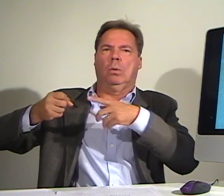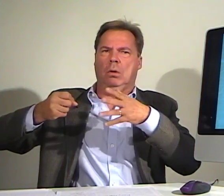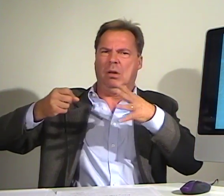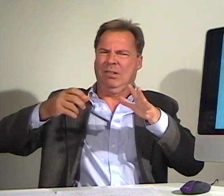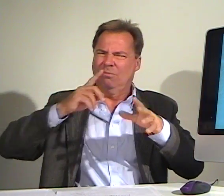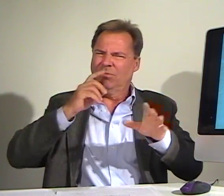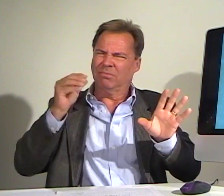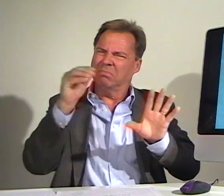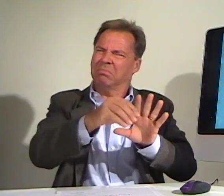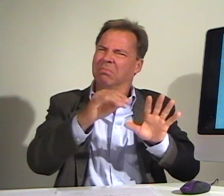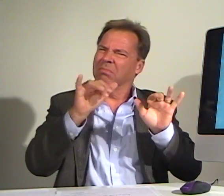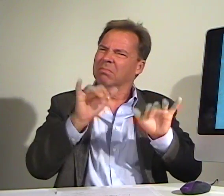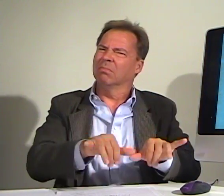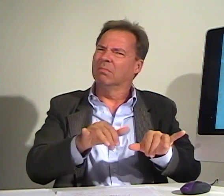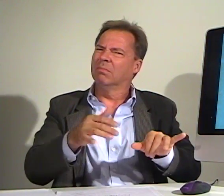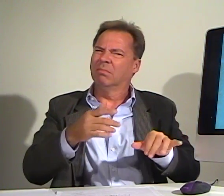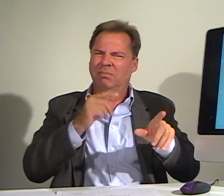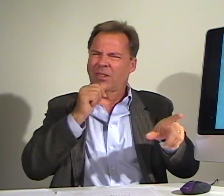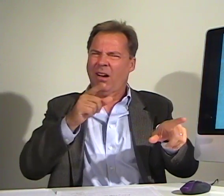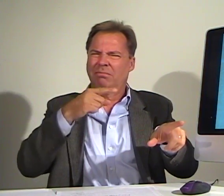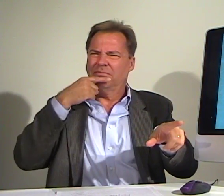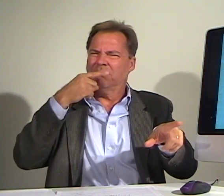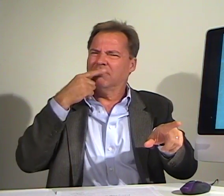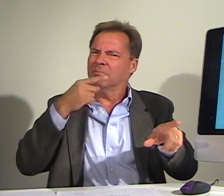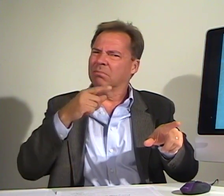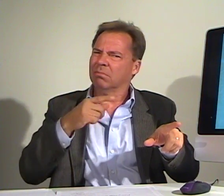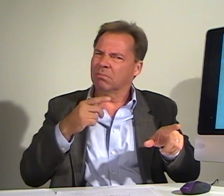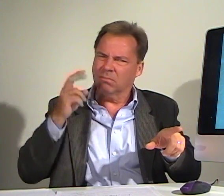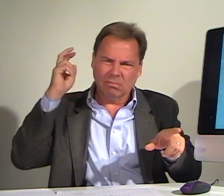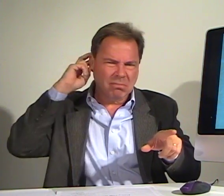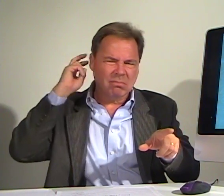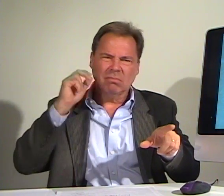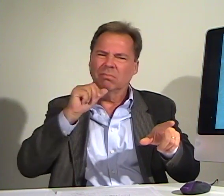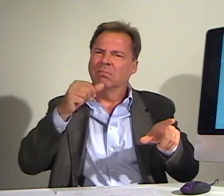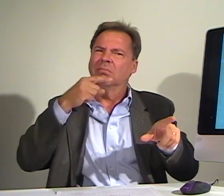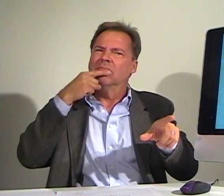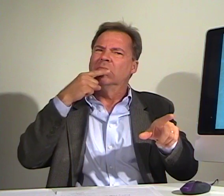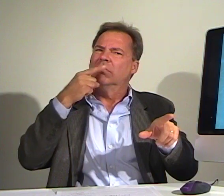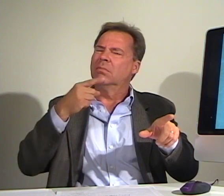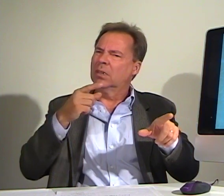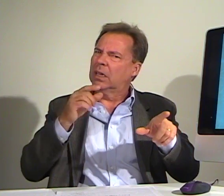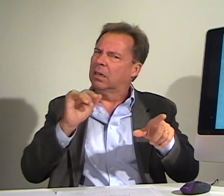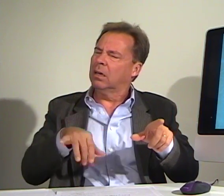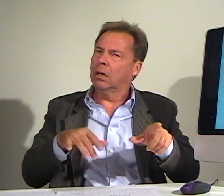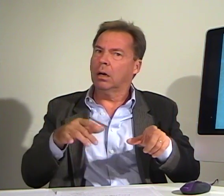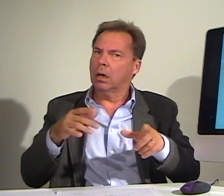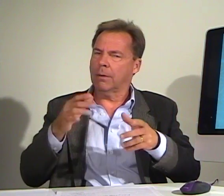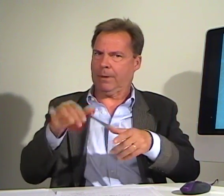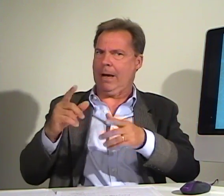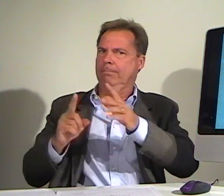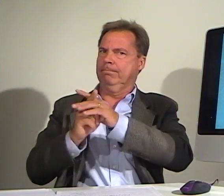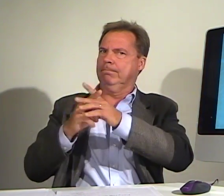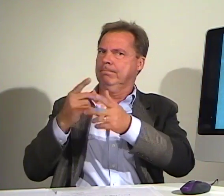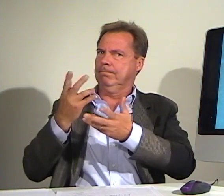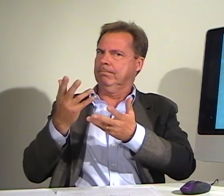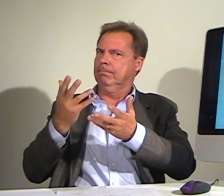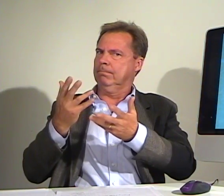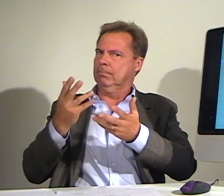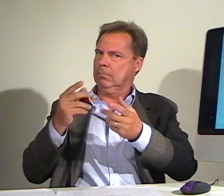a cochlear implant and then withholding sign language is going to hurt the student. So obviously just putting in the cochlear implant